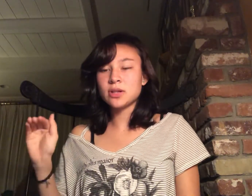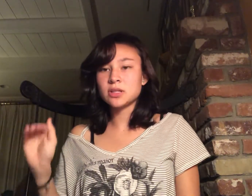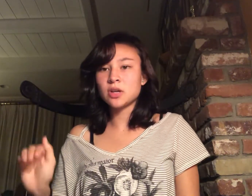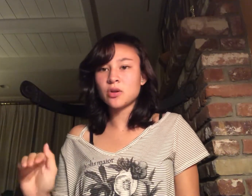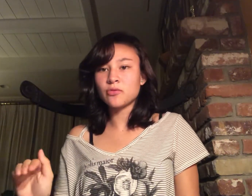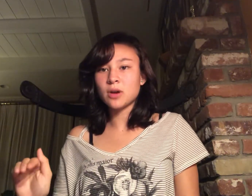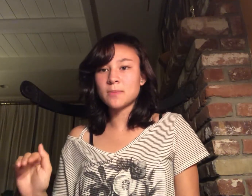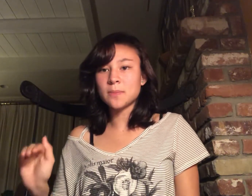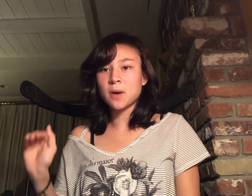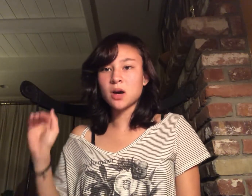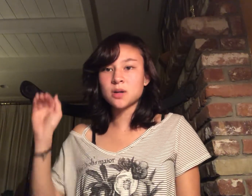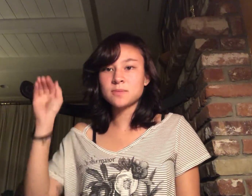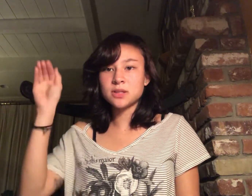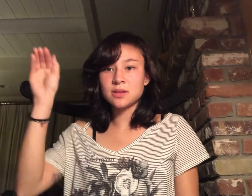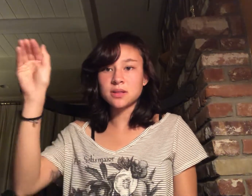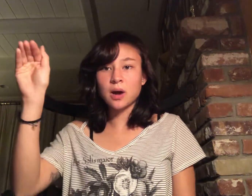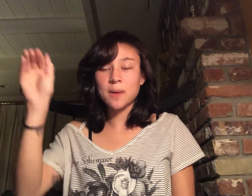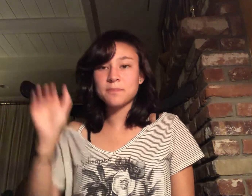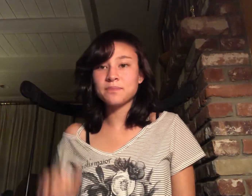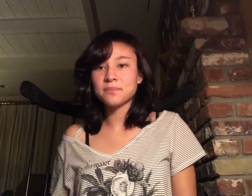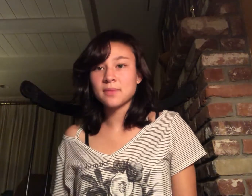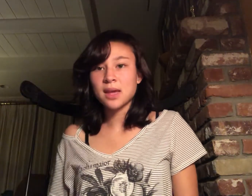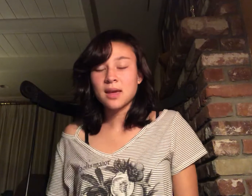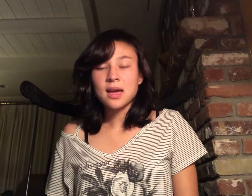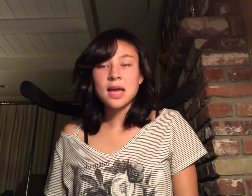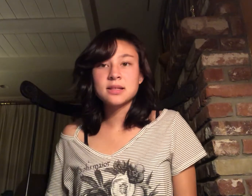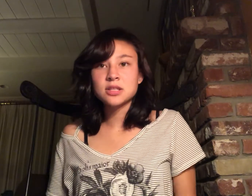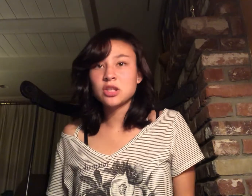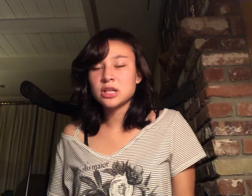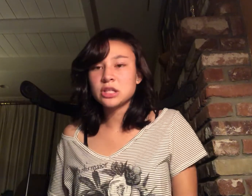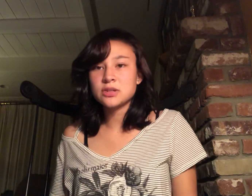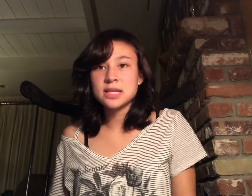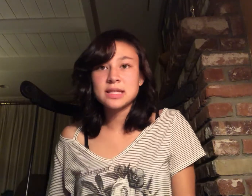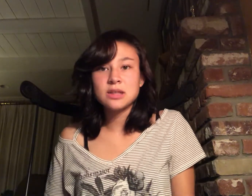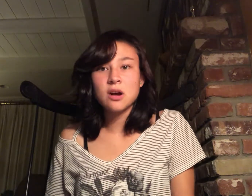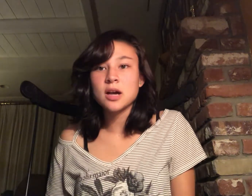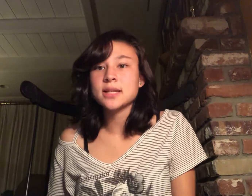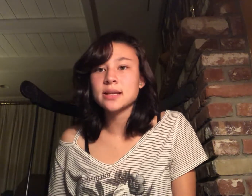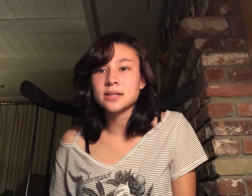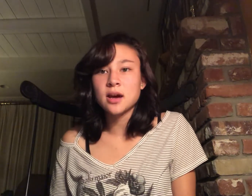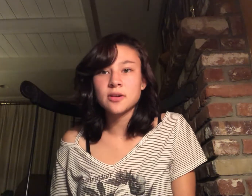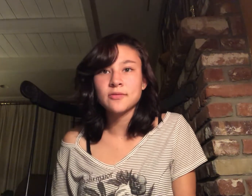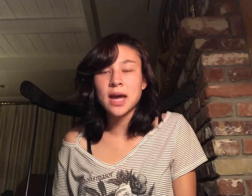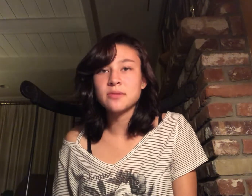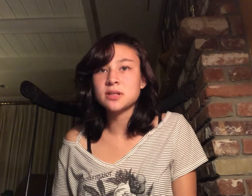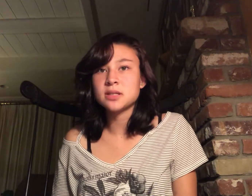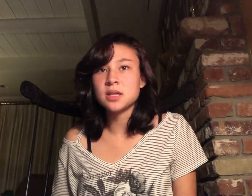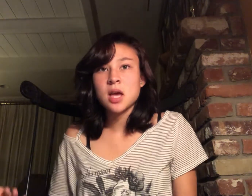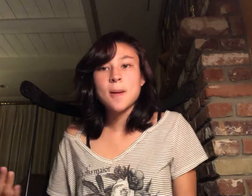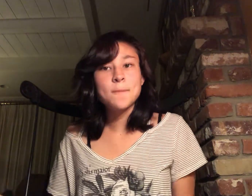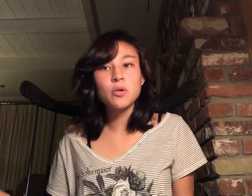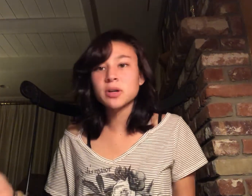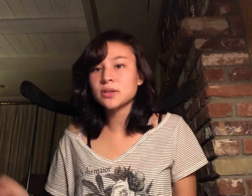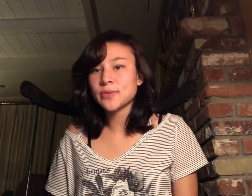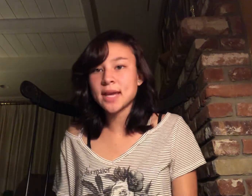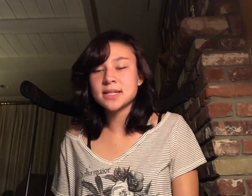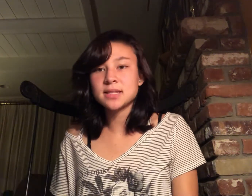to go from the bottom to the top. And so you can use this in the context of, I was born and raised